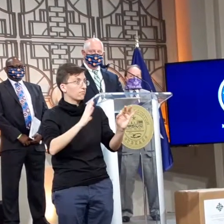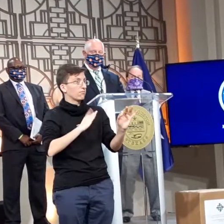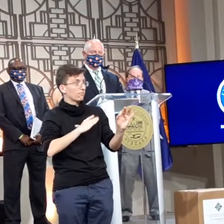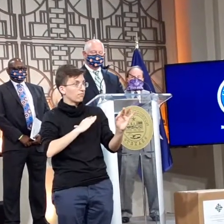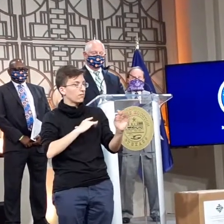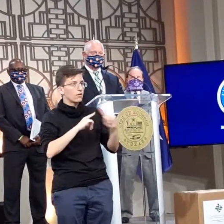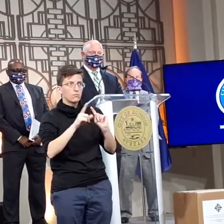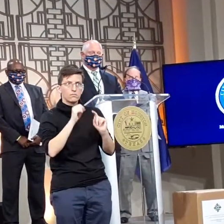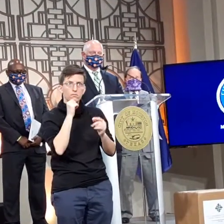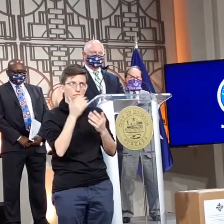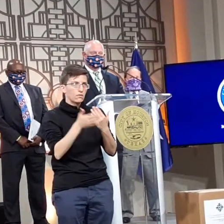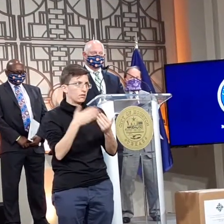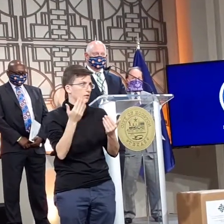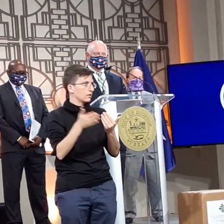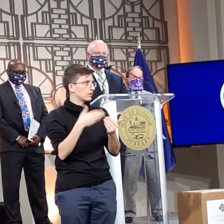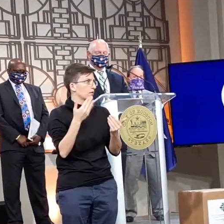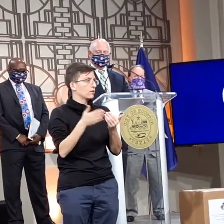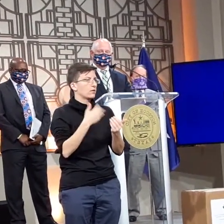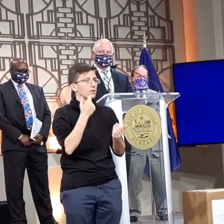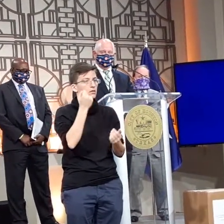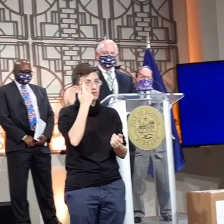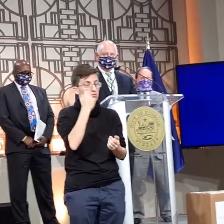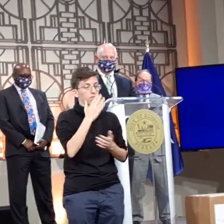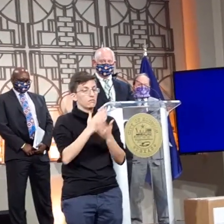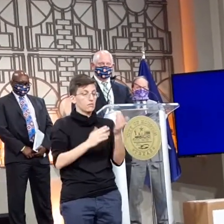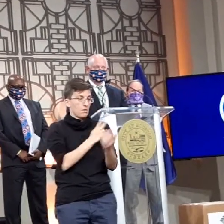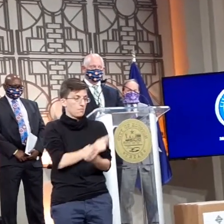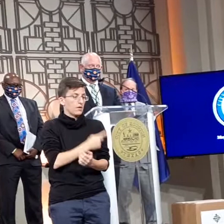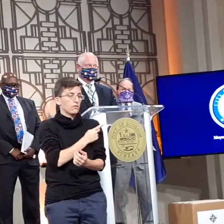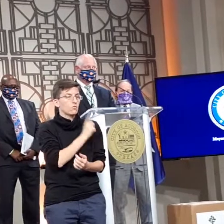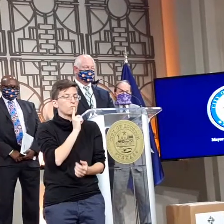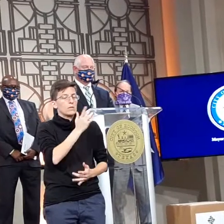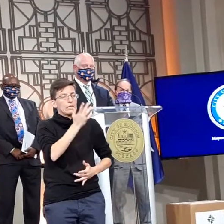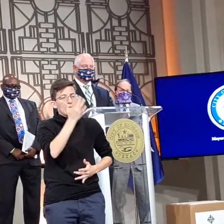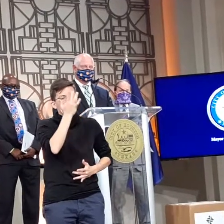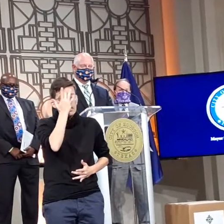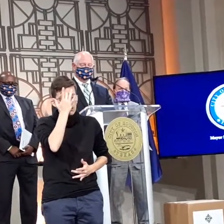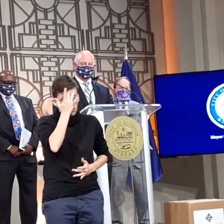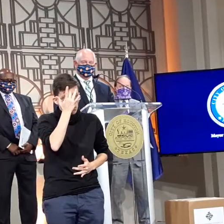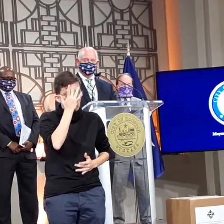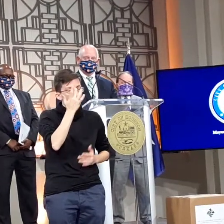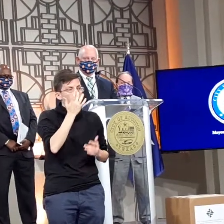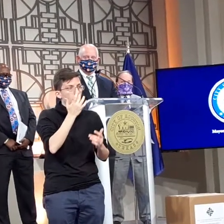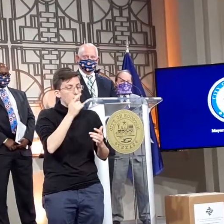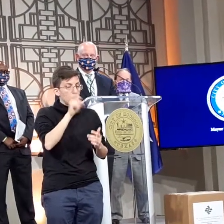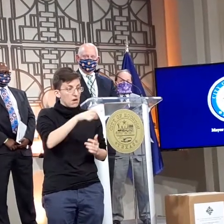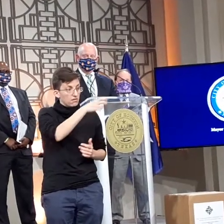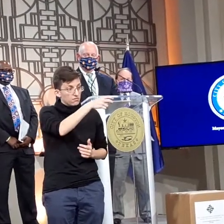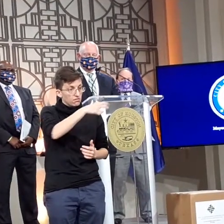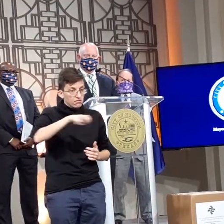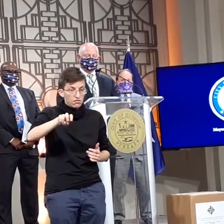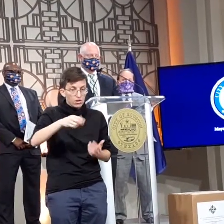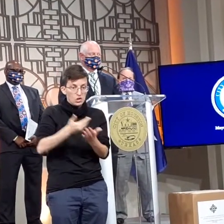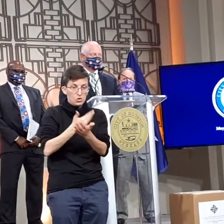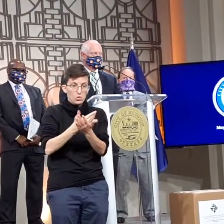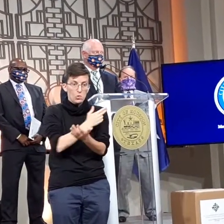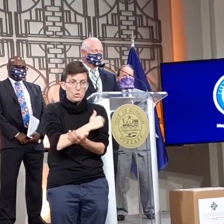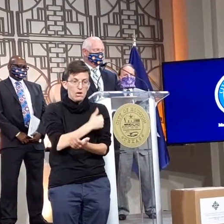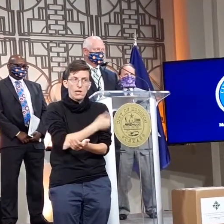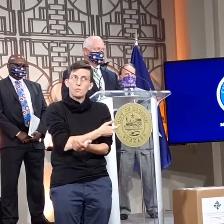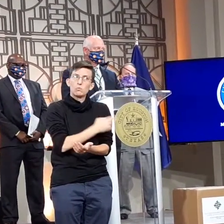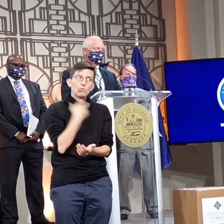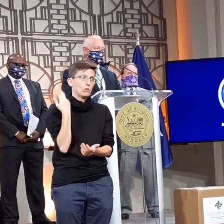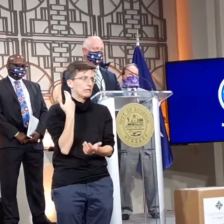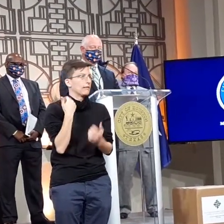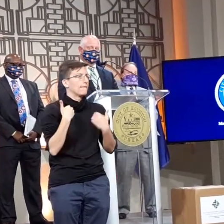easy, especially when you consider that some of these patients are very, very sick, and moving patients who are very sick has its own risk with it. And so it's not a quick and